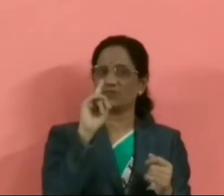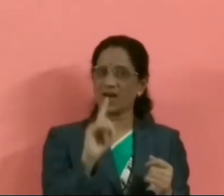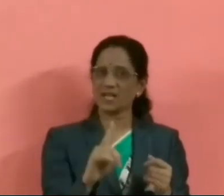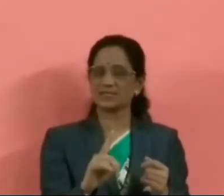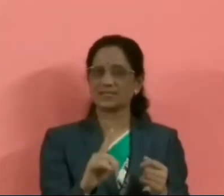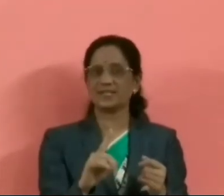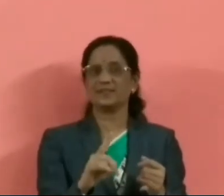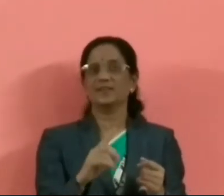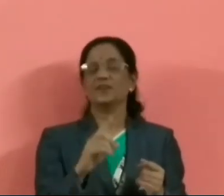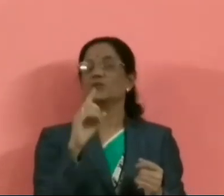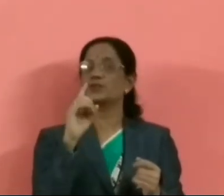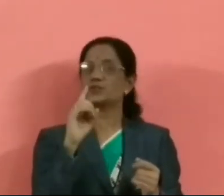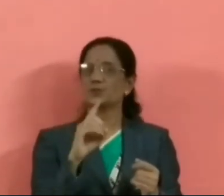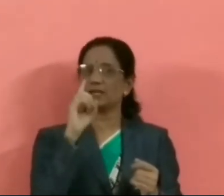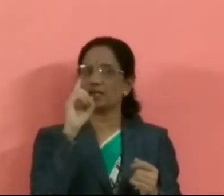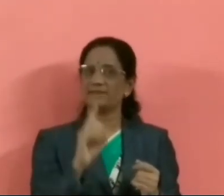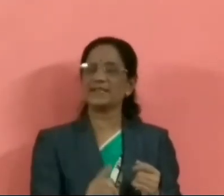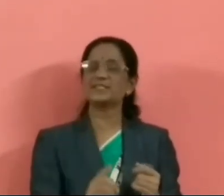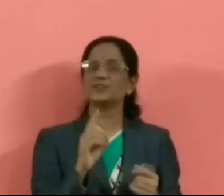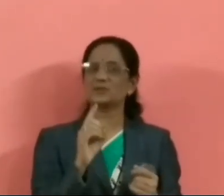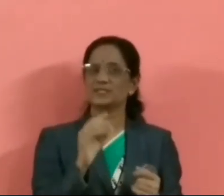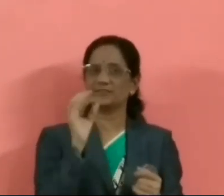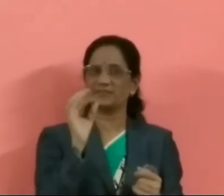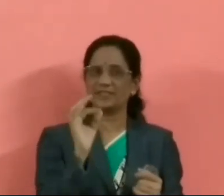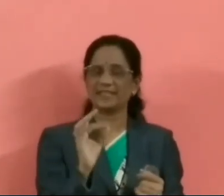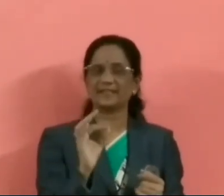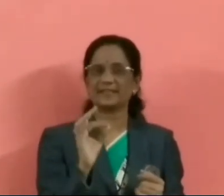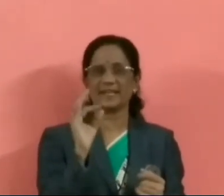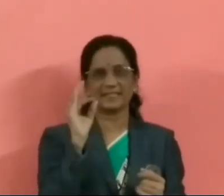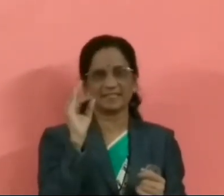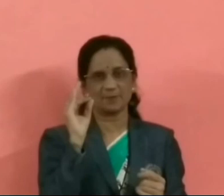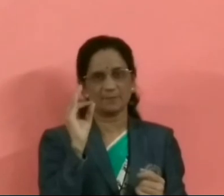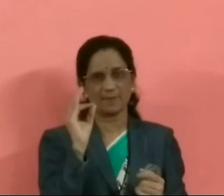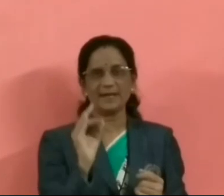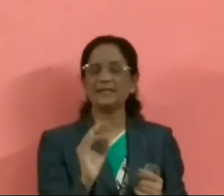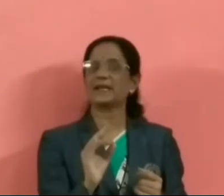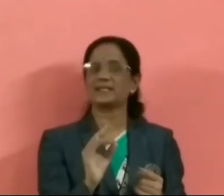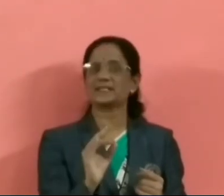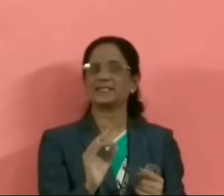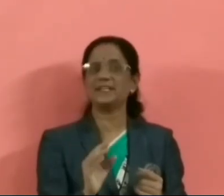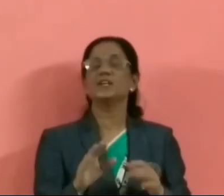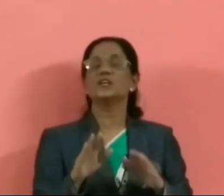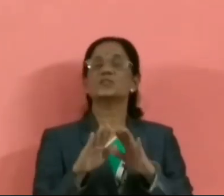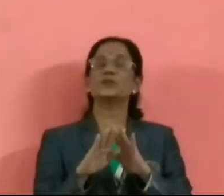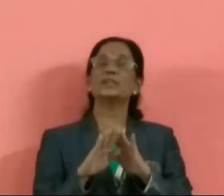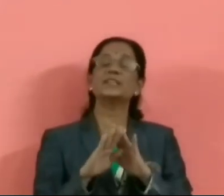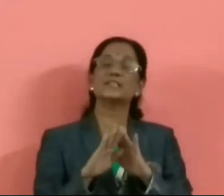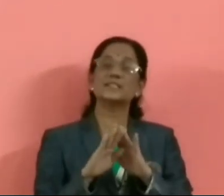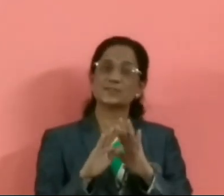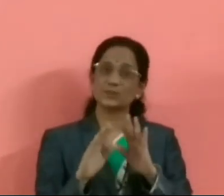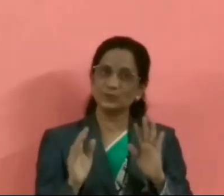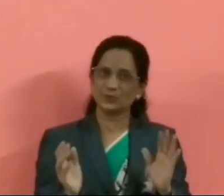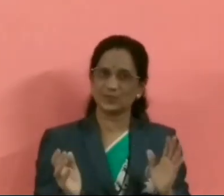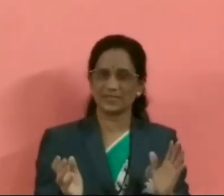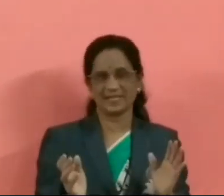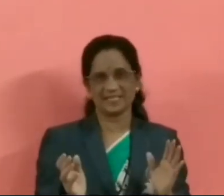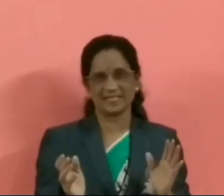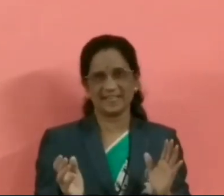wasp sting, we should always use the vinegar, that is the mild acid, so it is also neutralize the